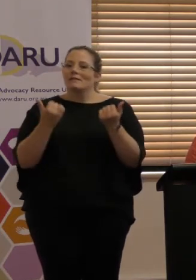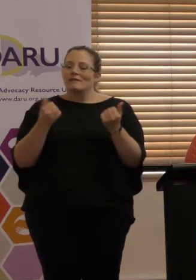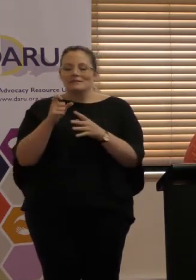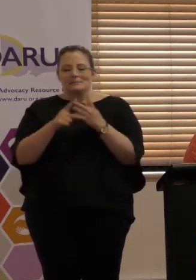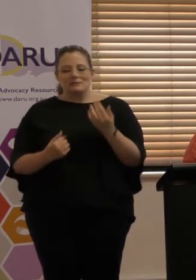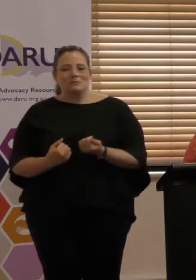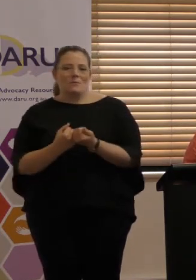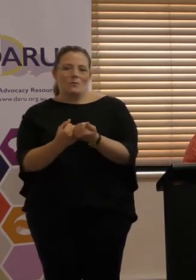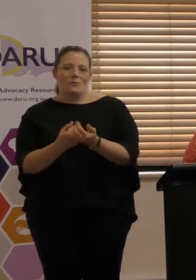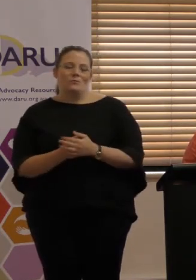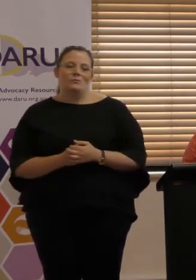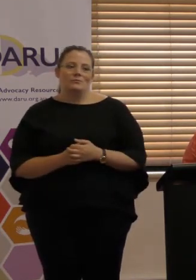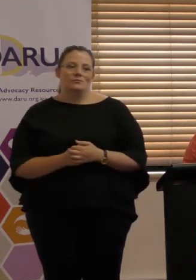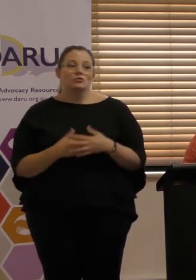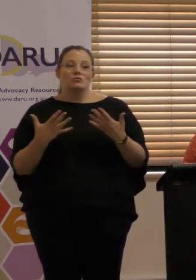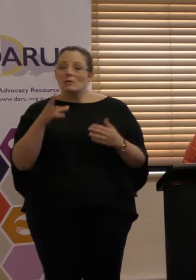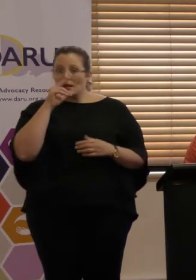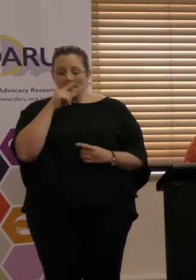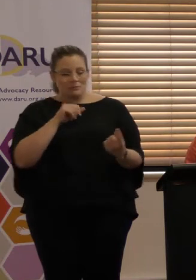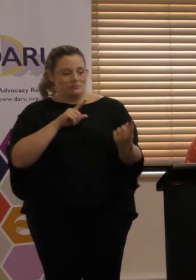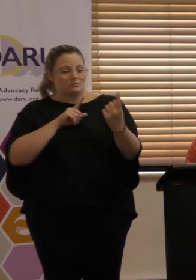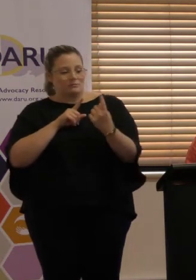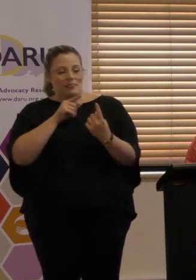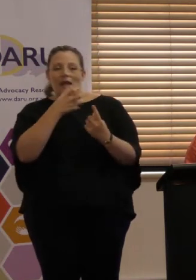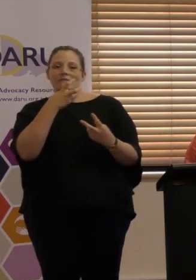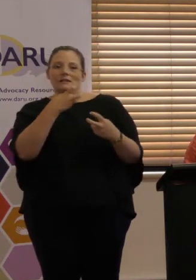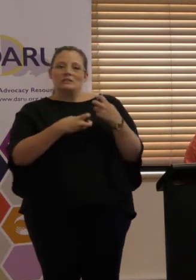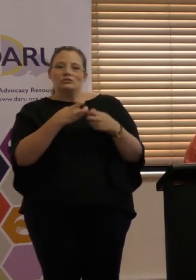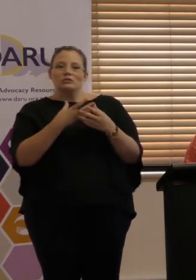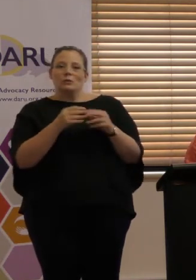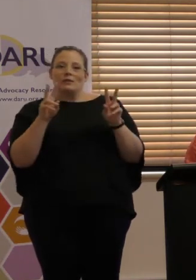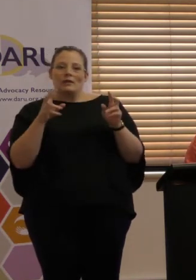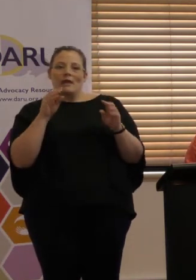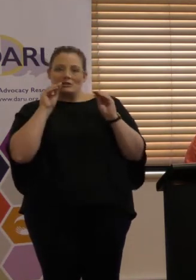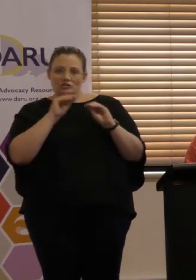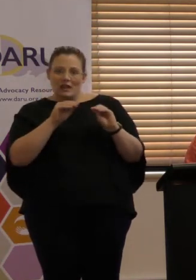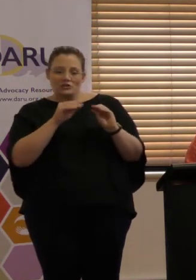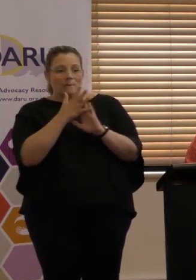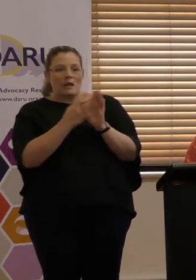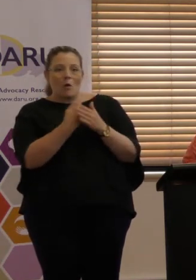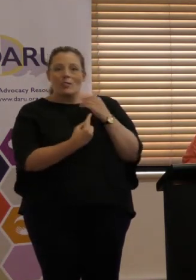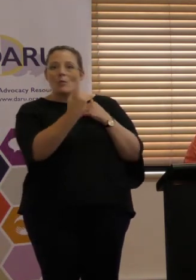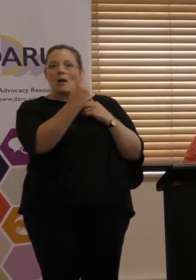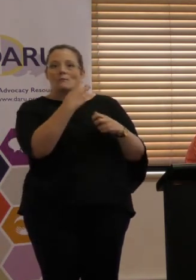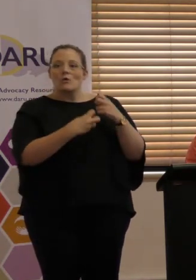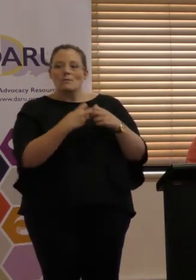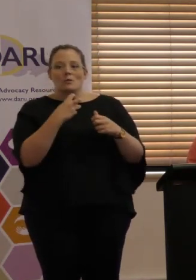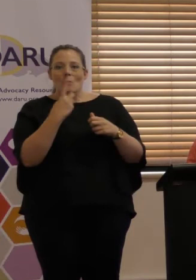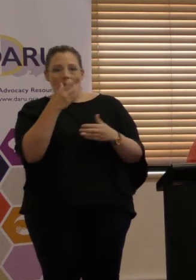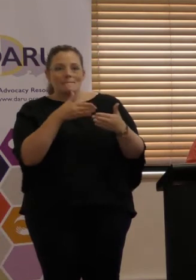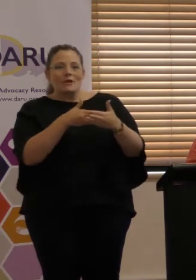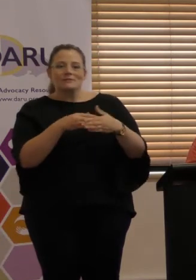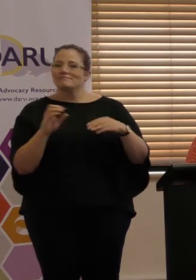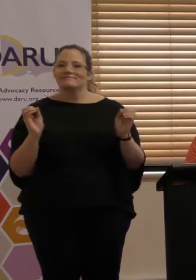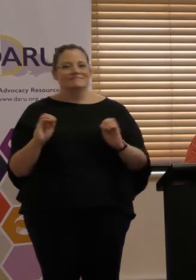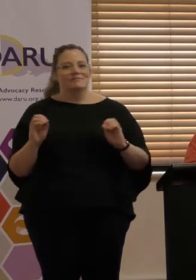us with issues around education, it's not the only thing that they're facing, it's not the only barrier,